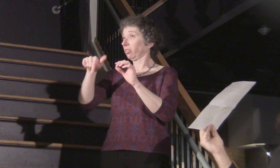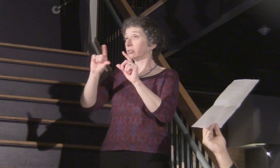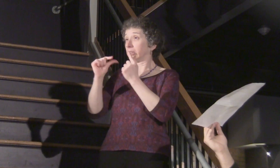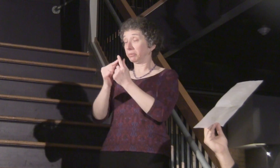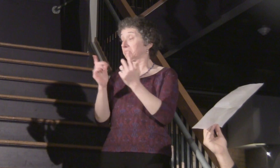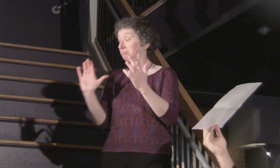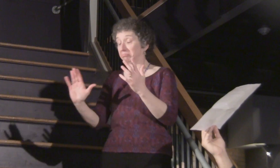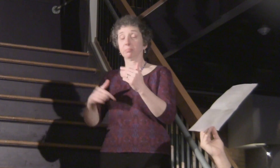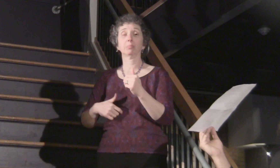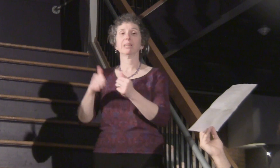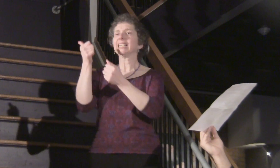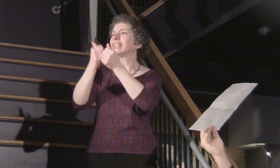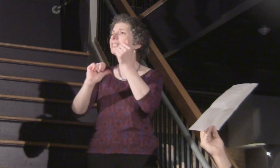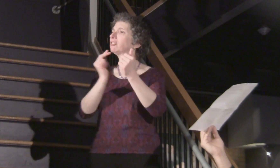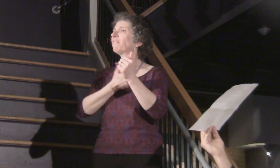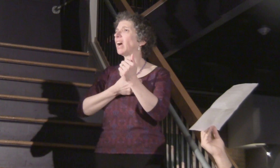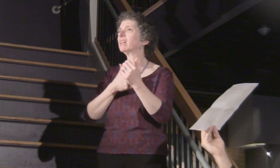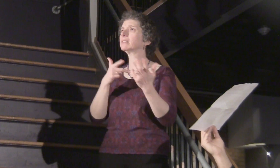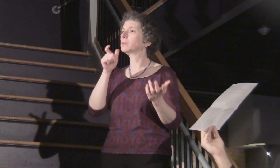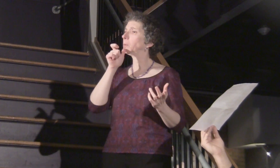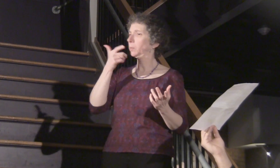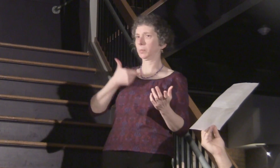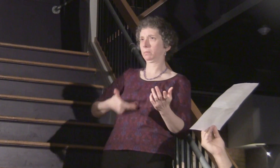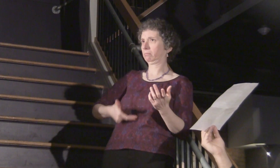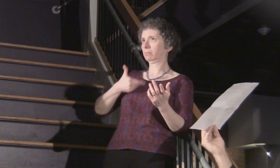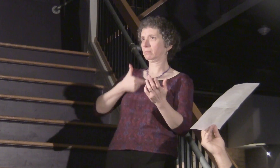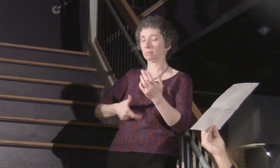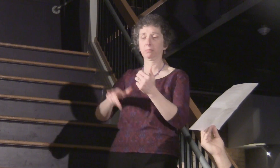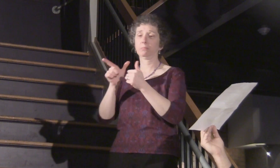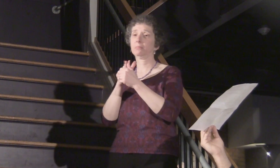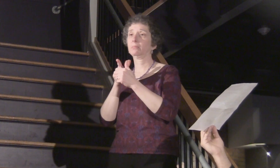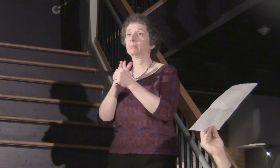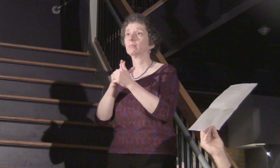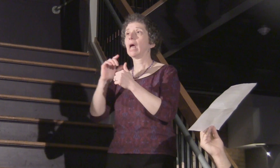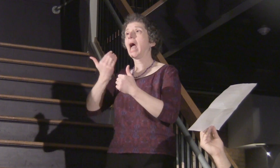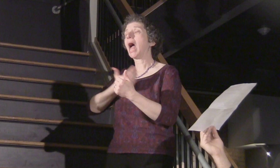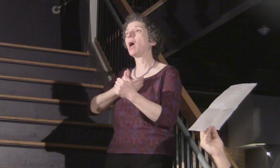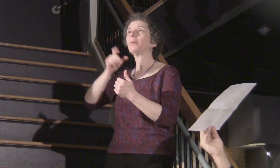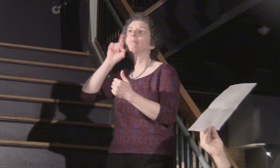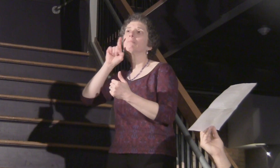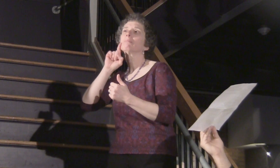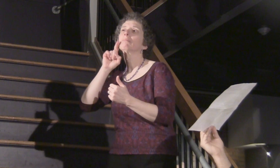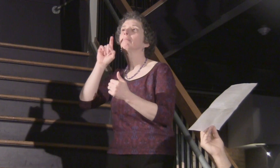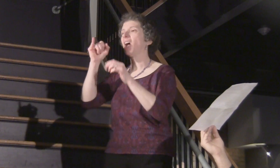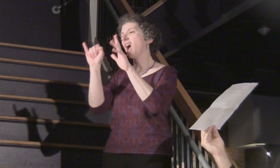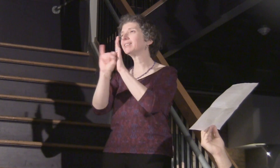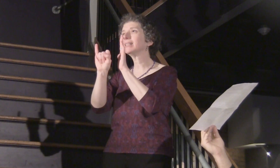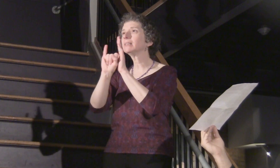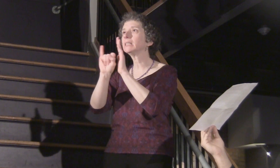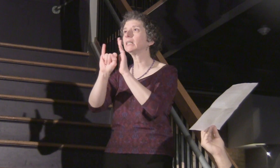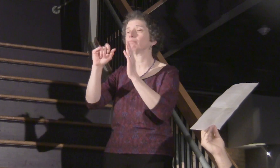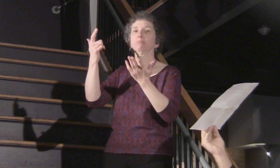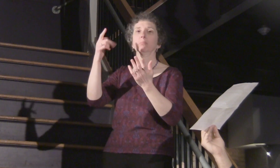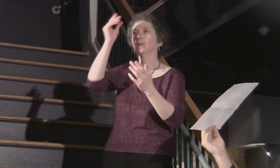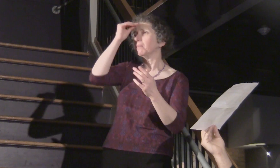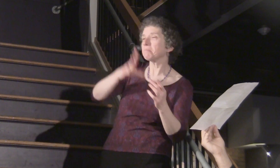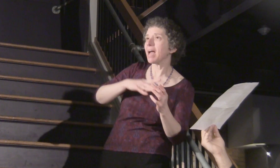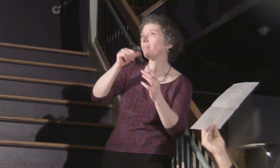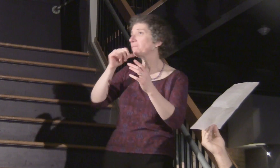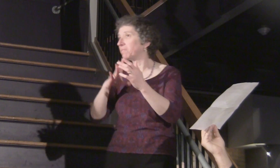Okay, so this group is very important because each of us know who we are, right? Our identity, whether